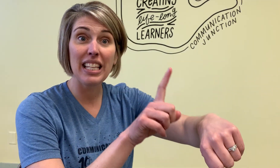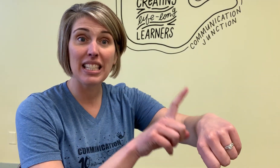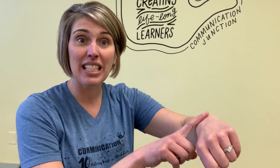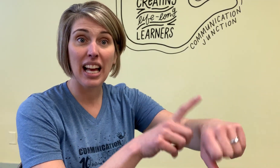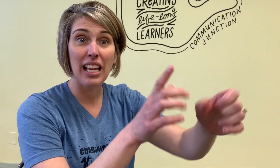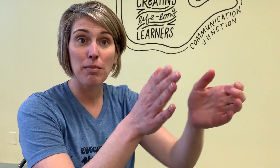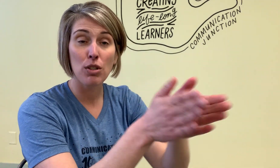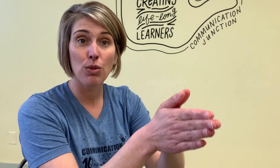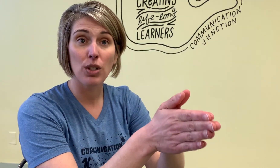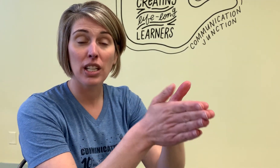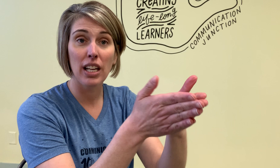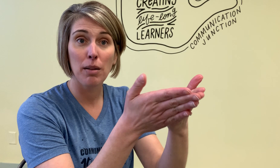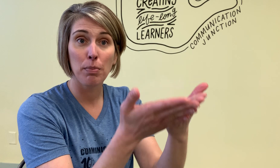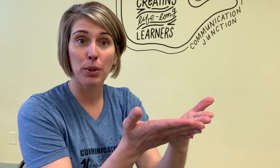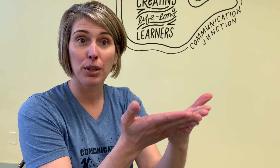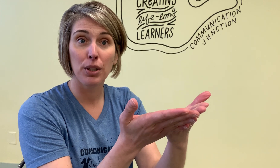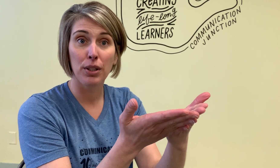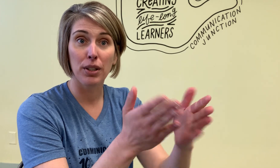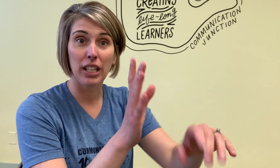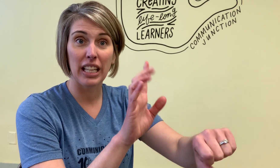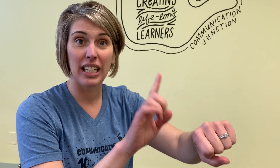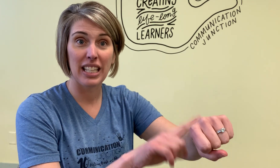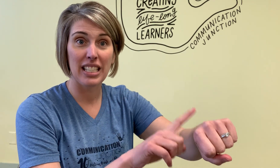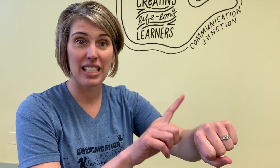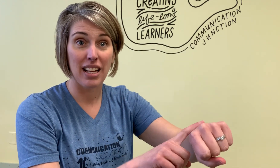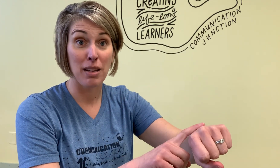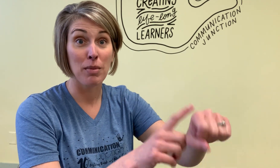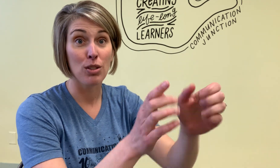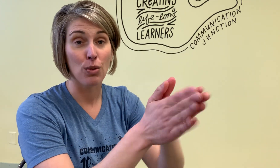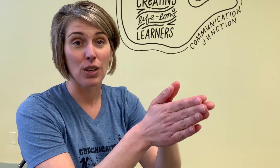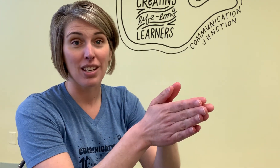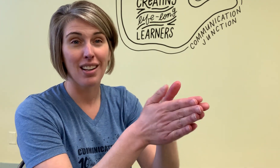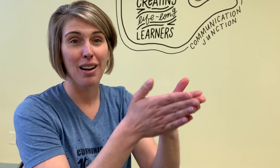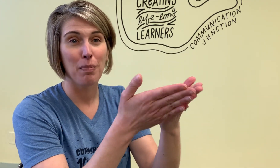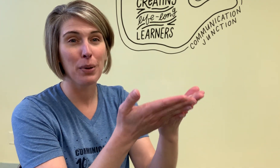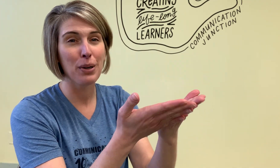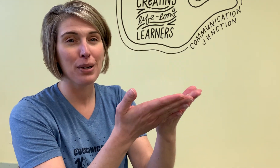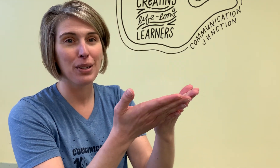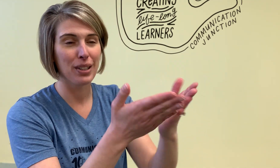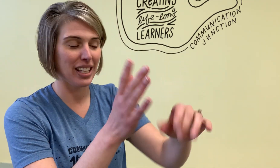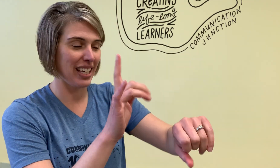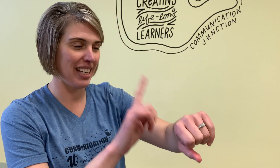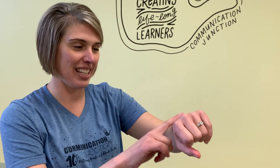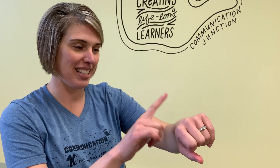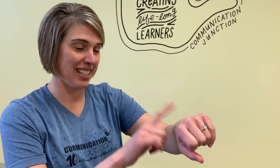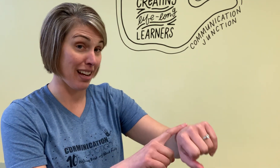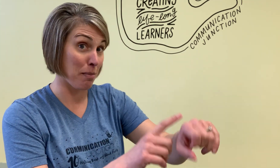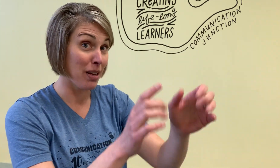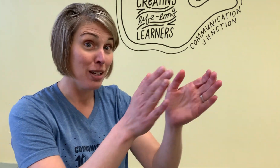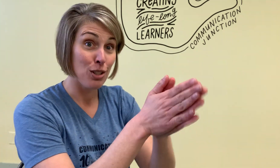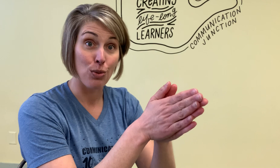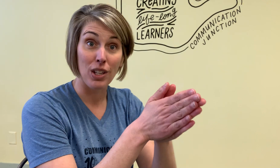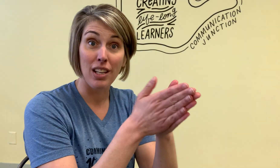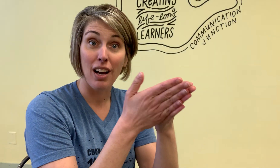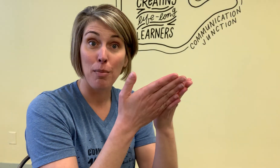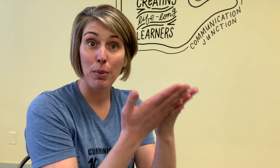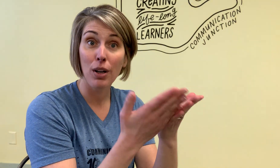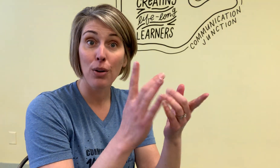is time to read a book. It is time to read a book. It is time to read a book